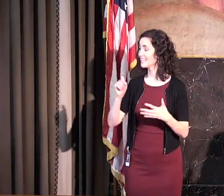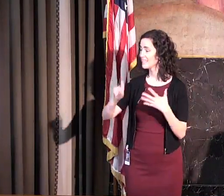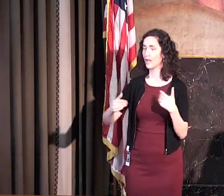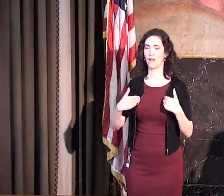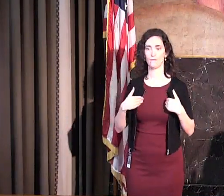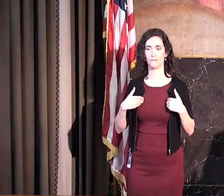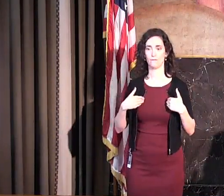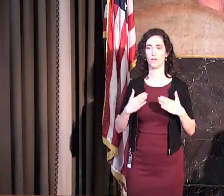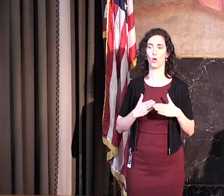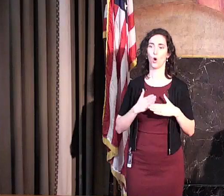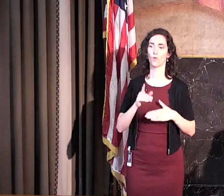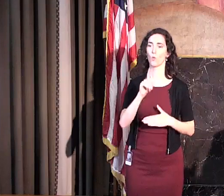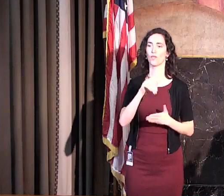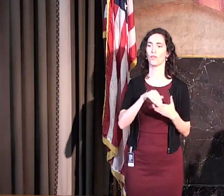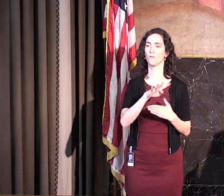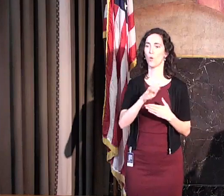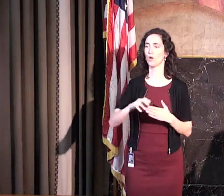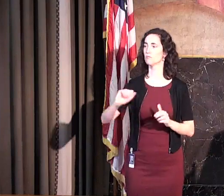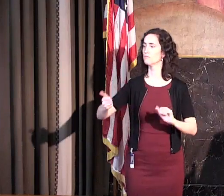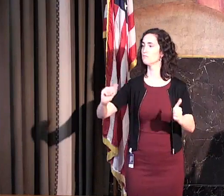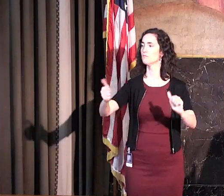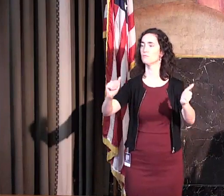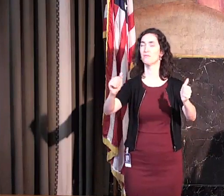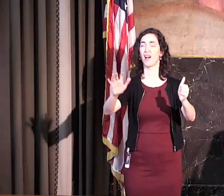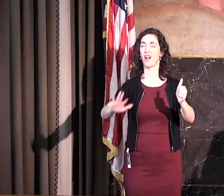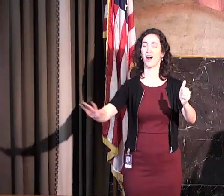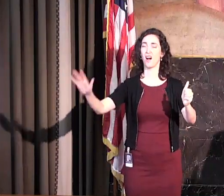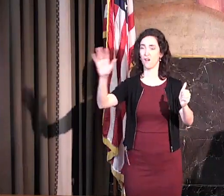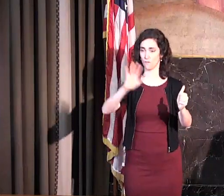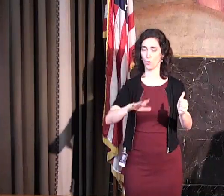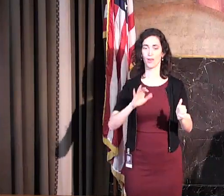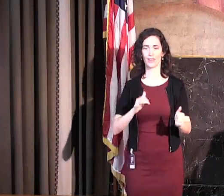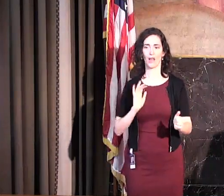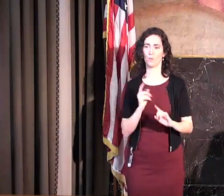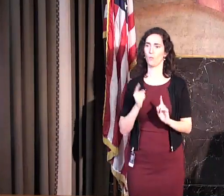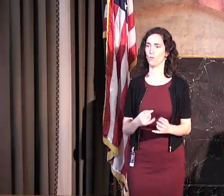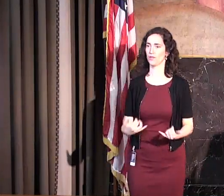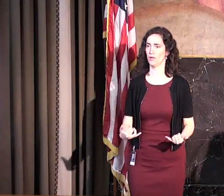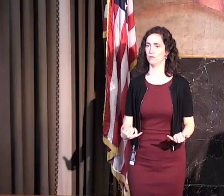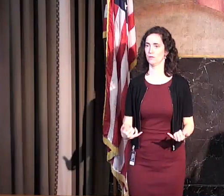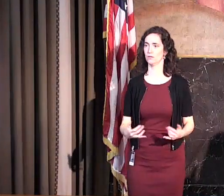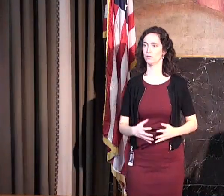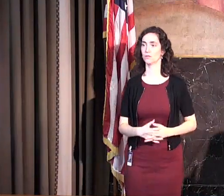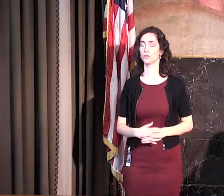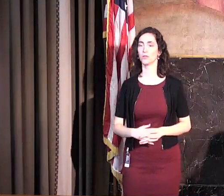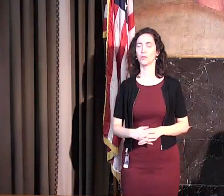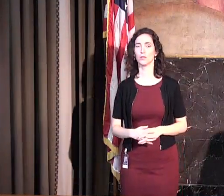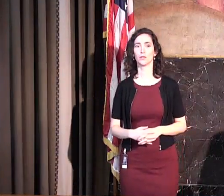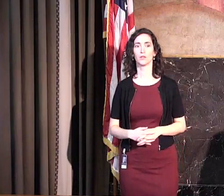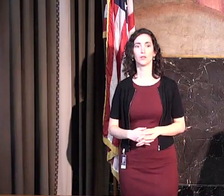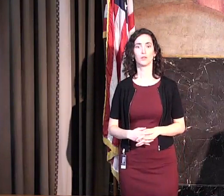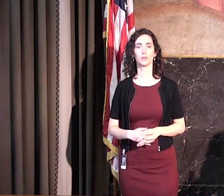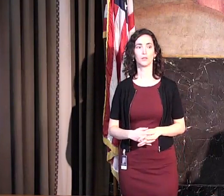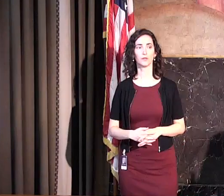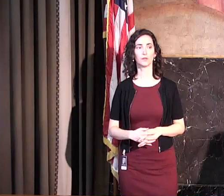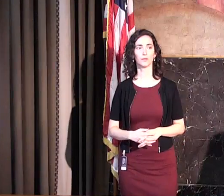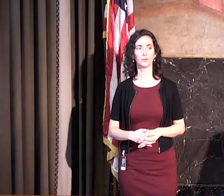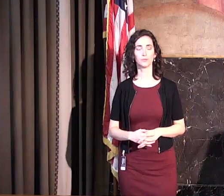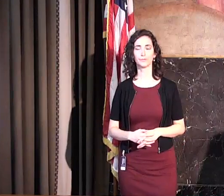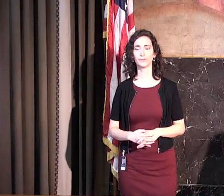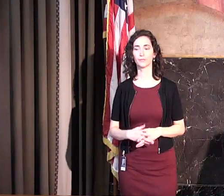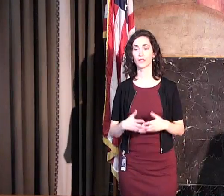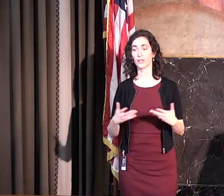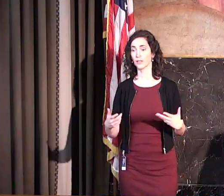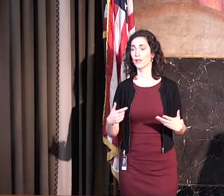than 1,400 locations. That is what we are focused on right now. And you know,